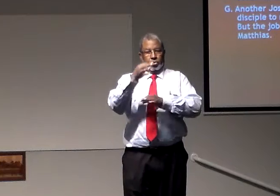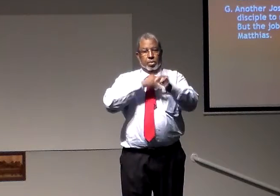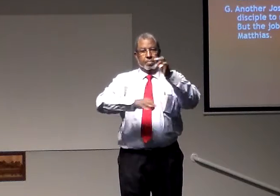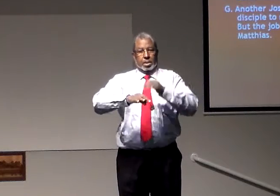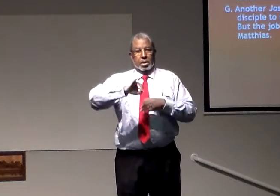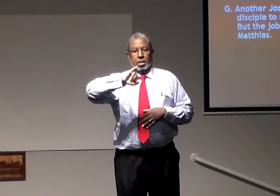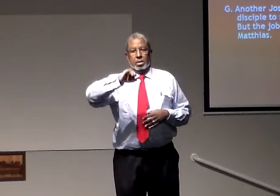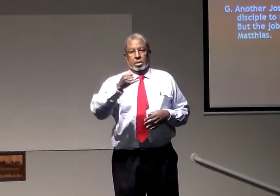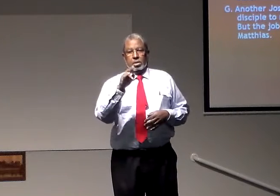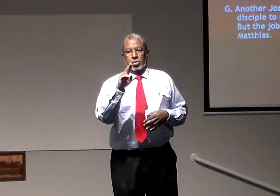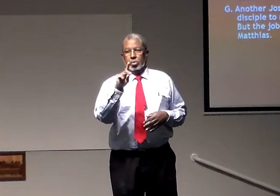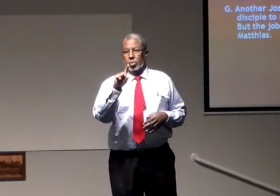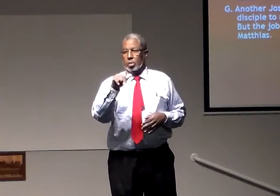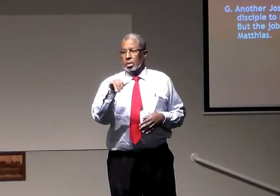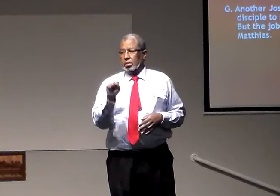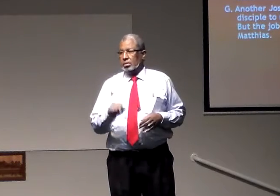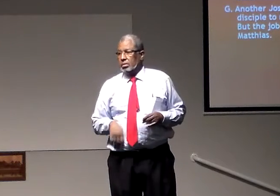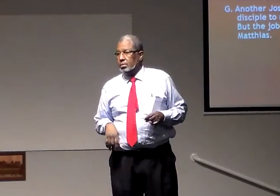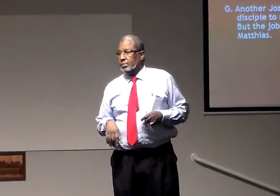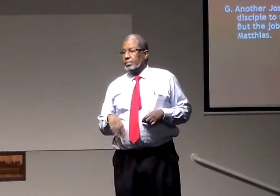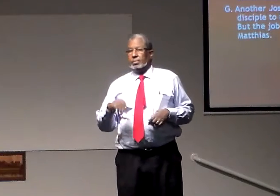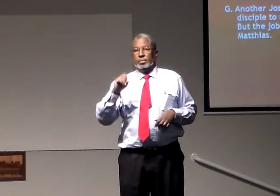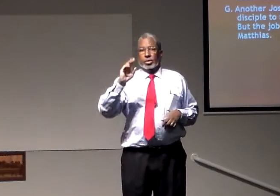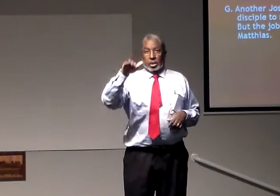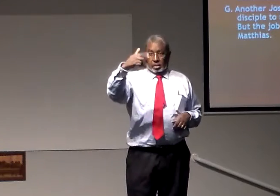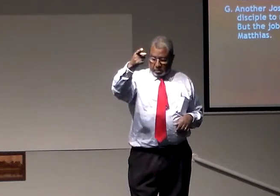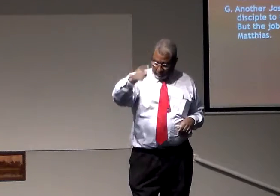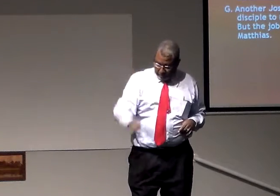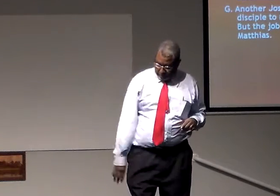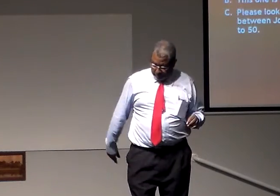They finally picked him instead of Joseph. So,